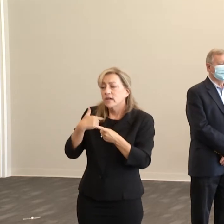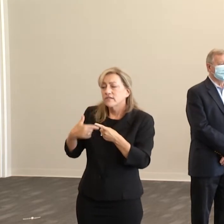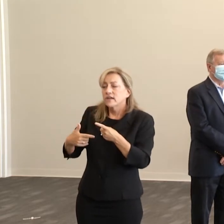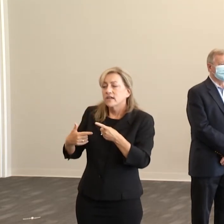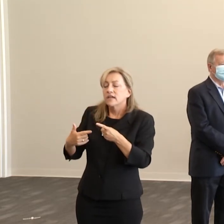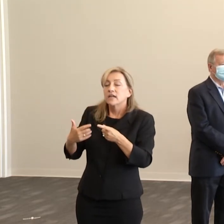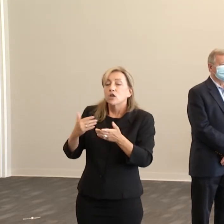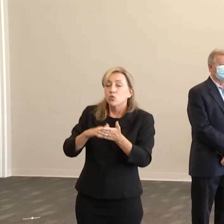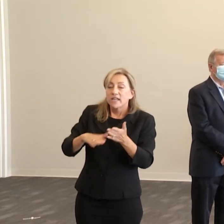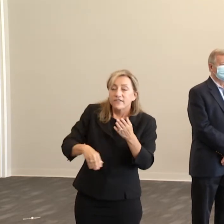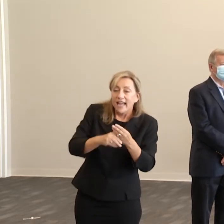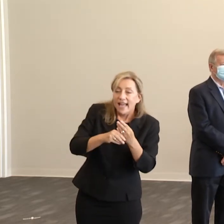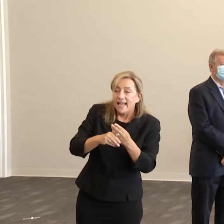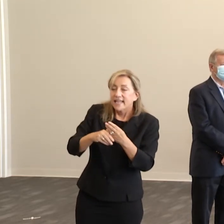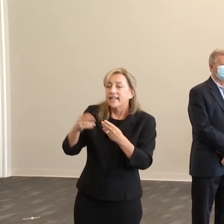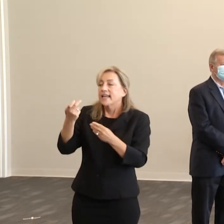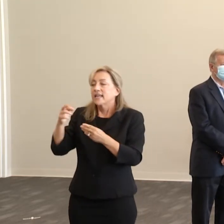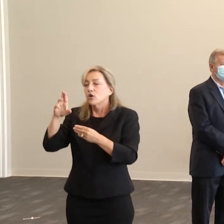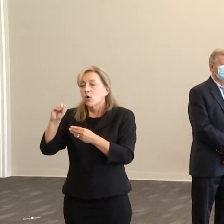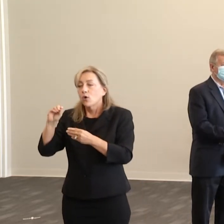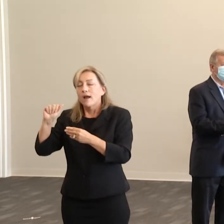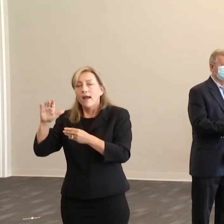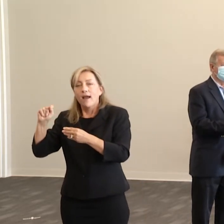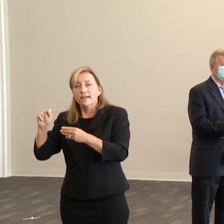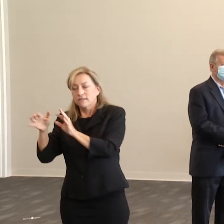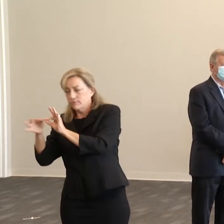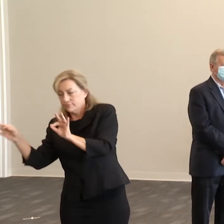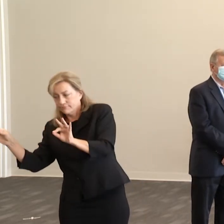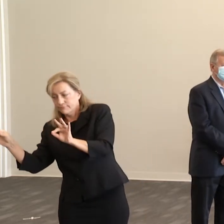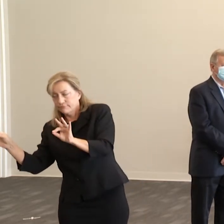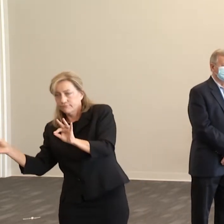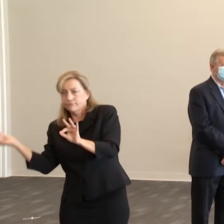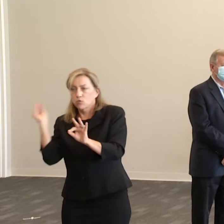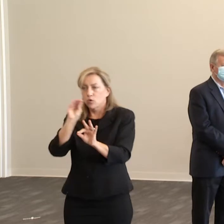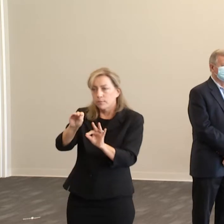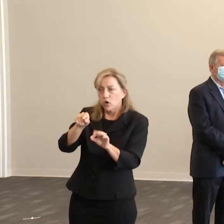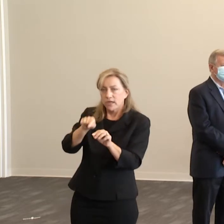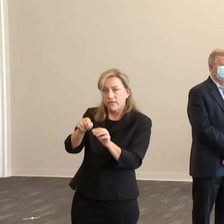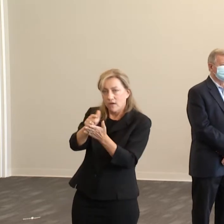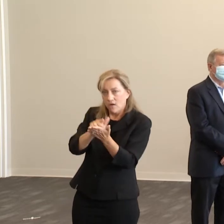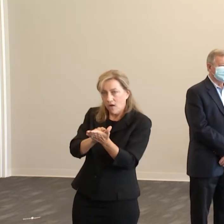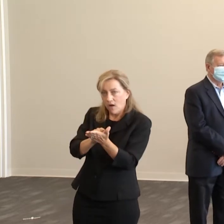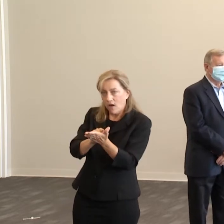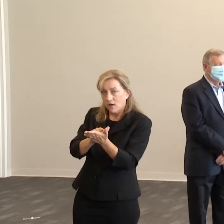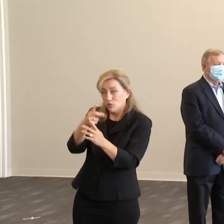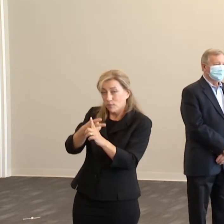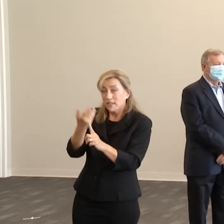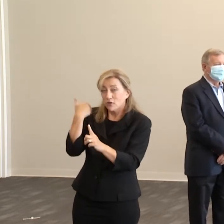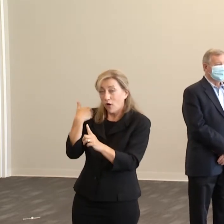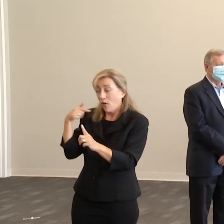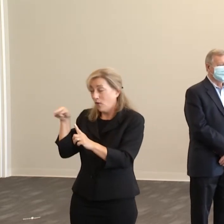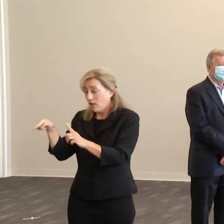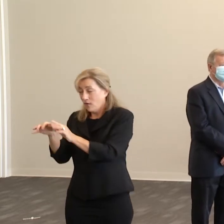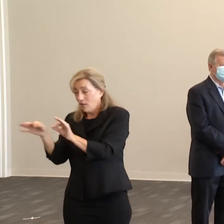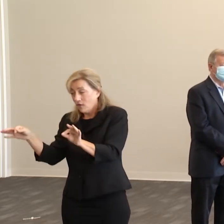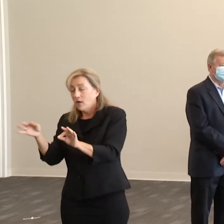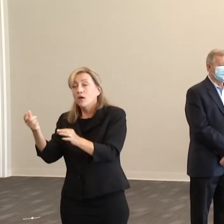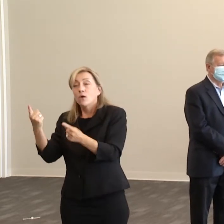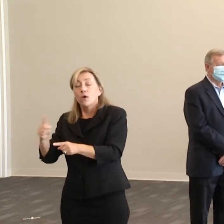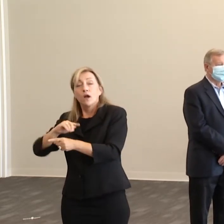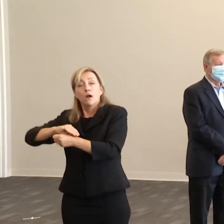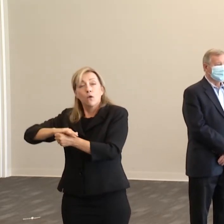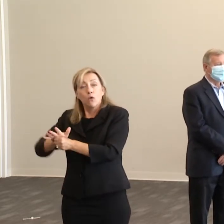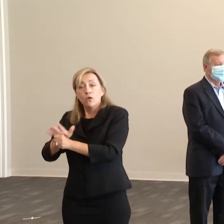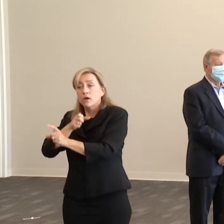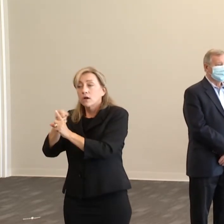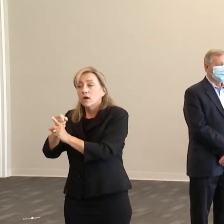the HEROES Act that we passed in the House 2 months ago. When the coronavirus hit, all of the Trump-appointed Board of